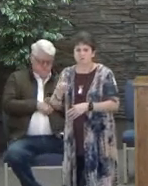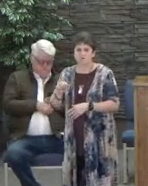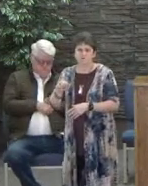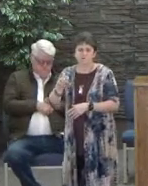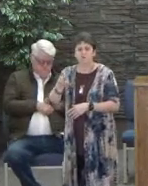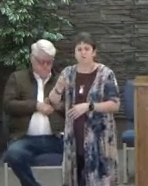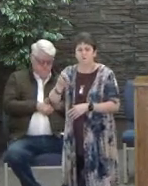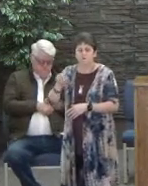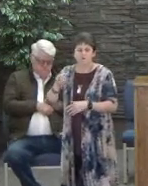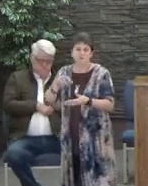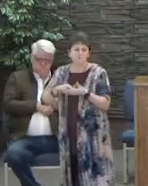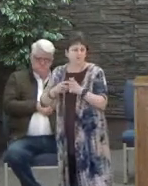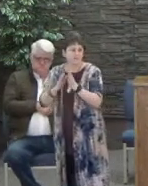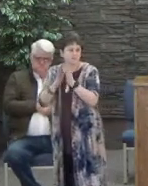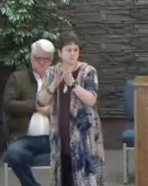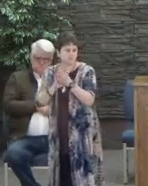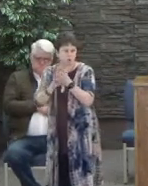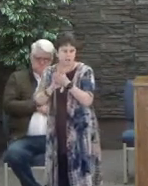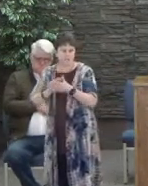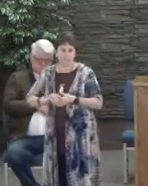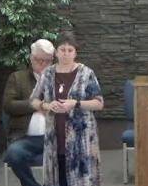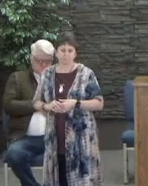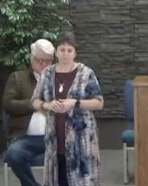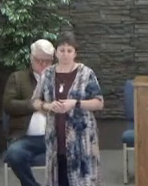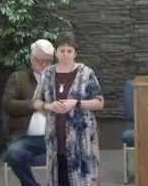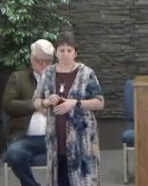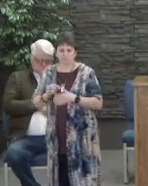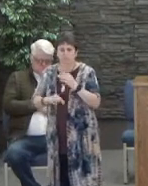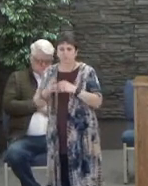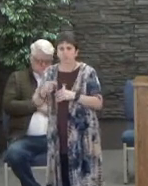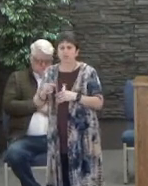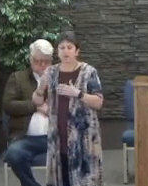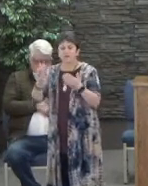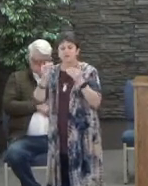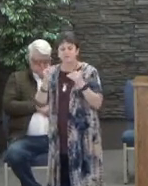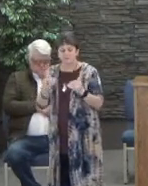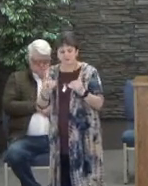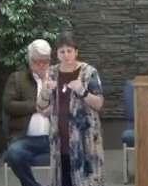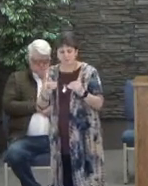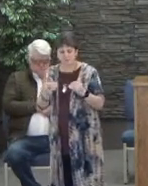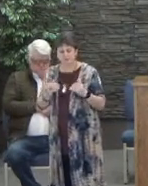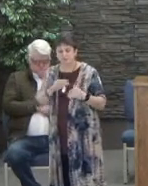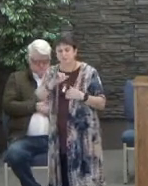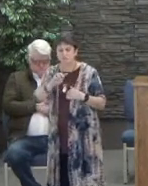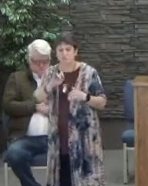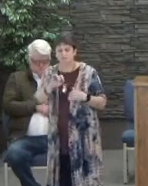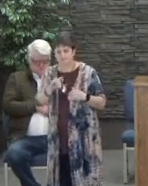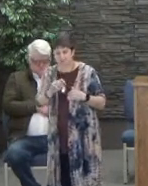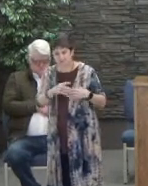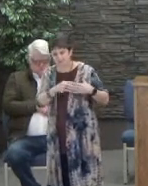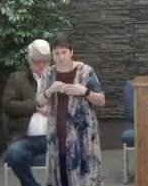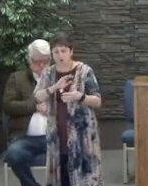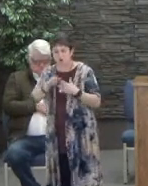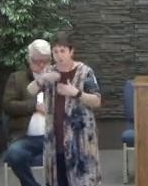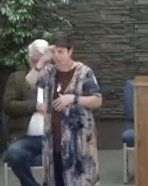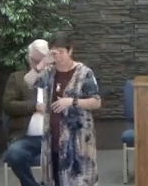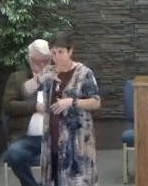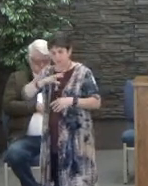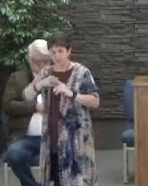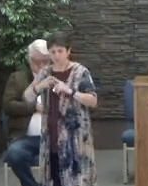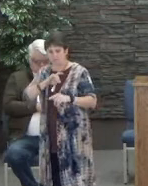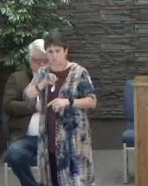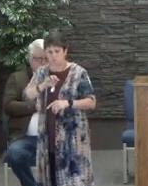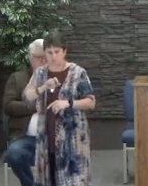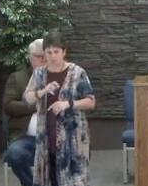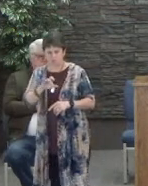means praise. You probably have a little footnote there. Verse 21, then, led by Jehoshaphat, all the men of Judah and